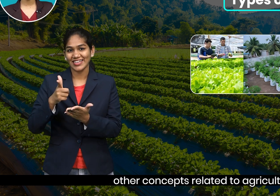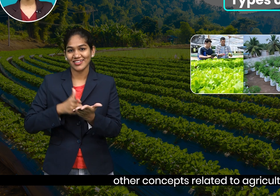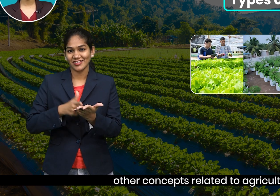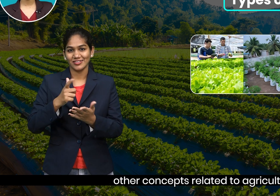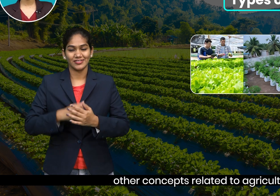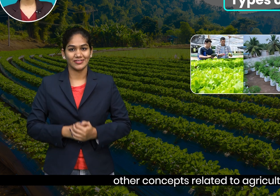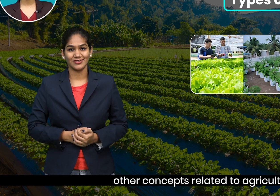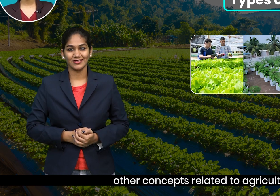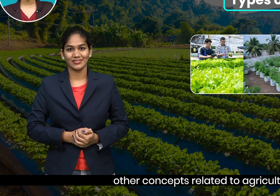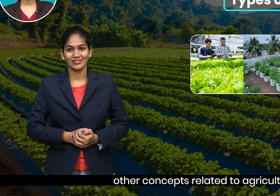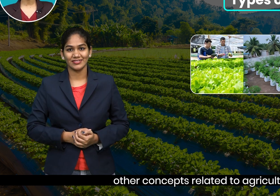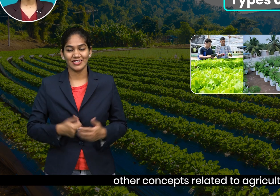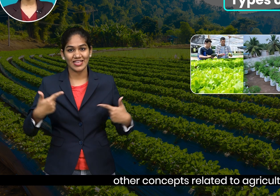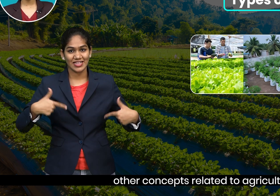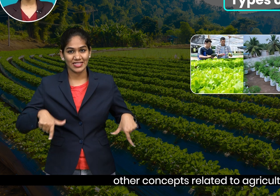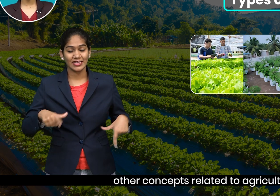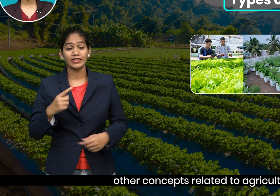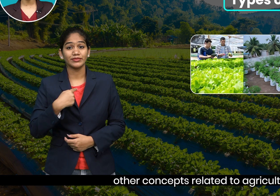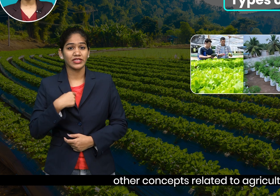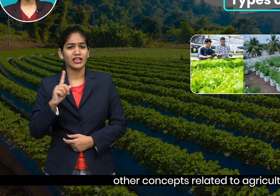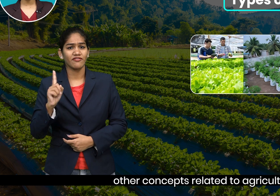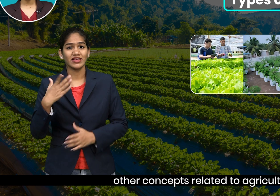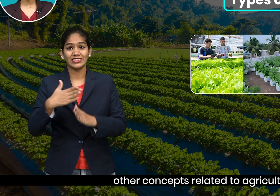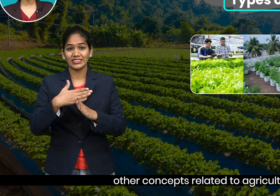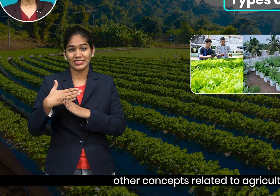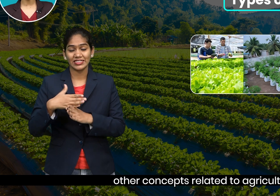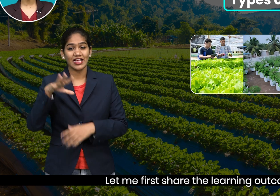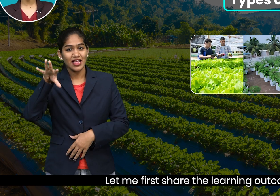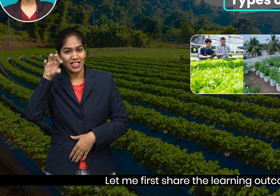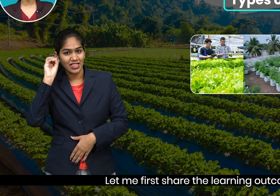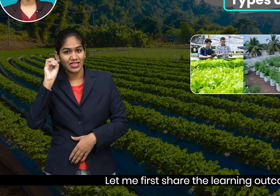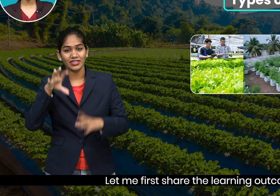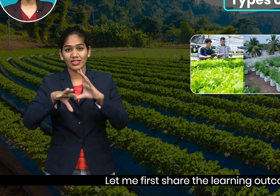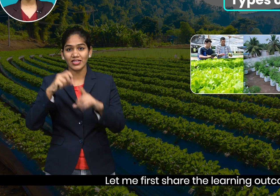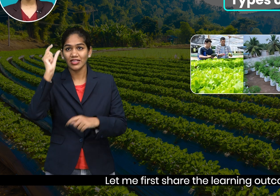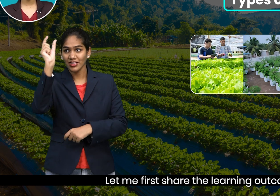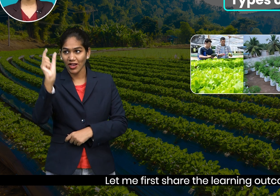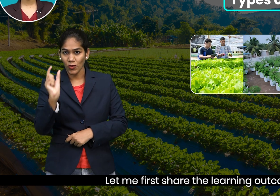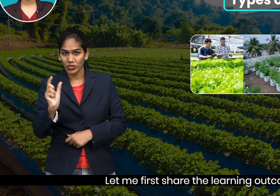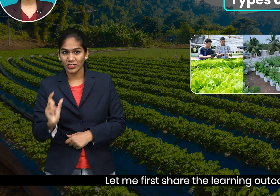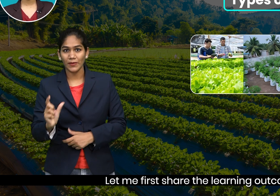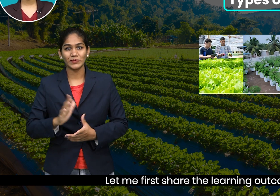agriculture. Let me first share the learning outcomes.